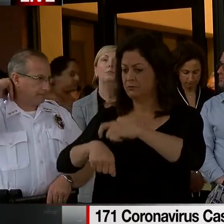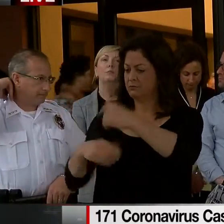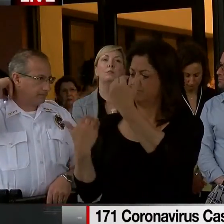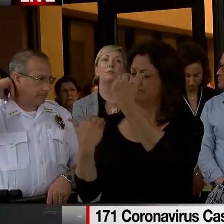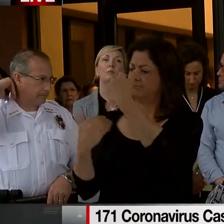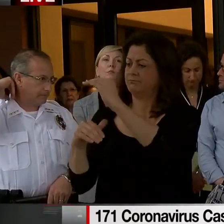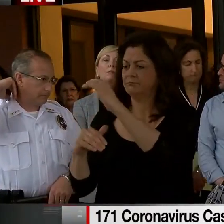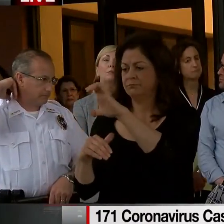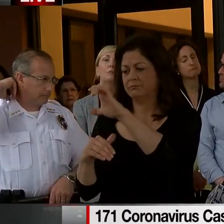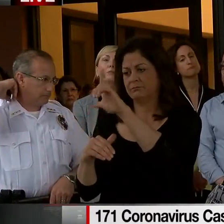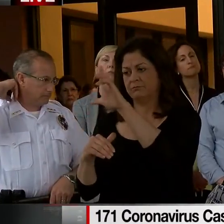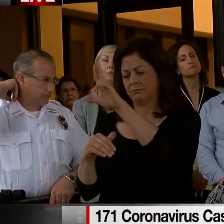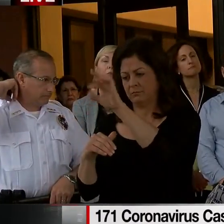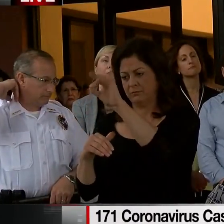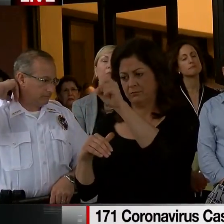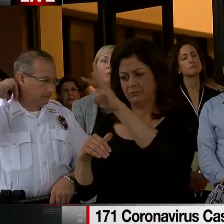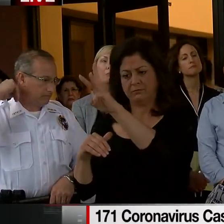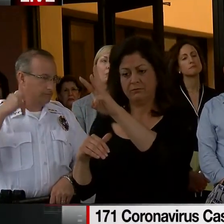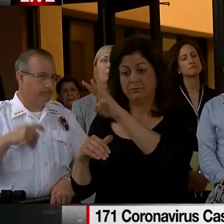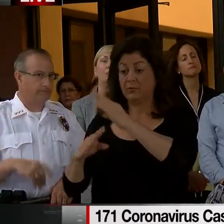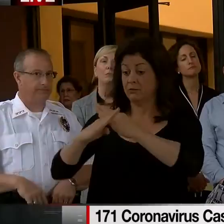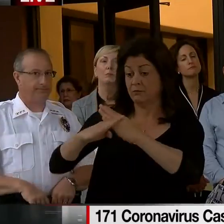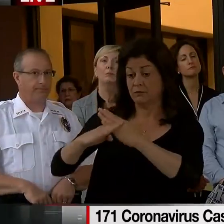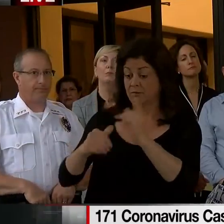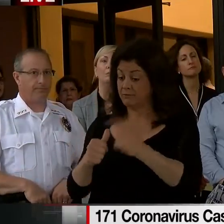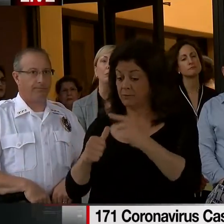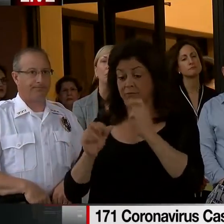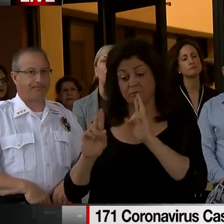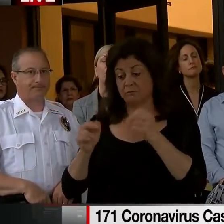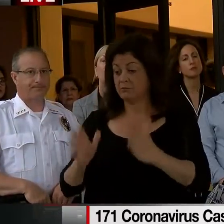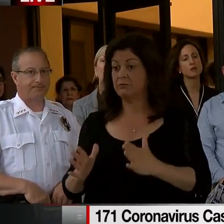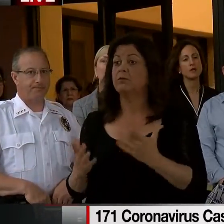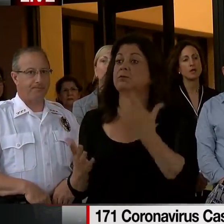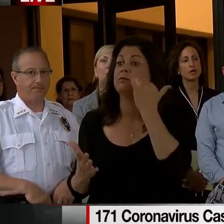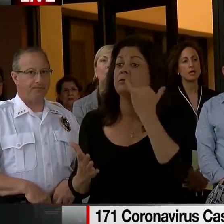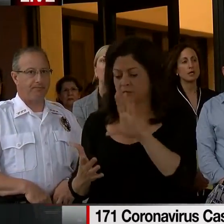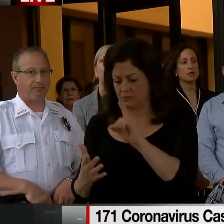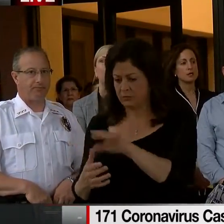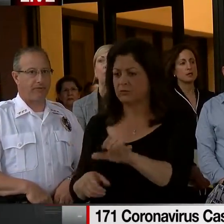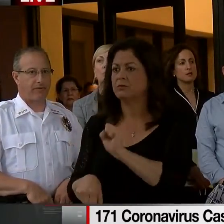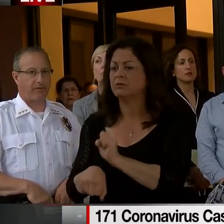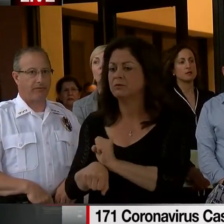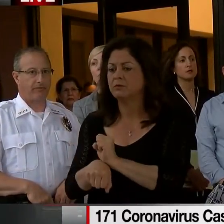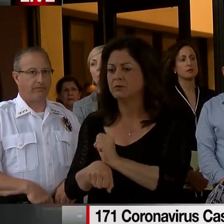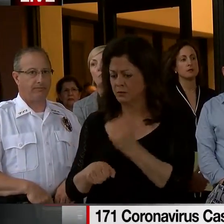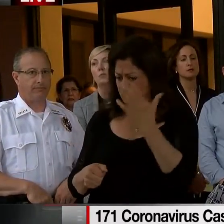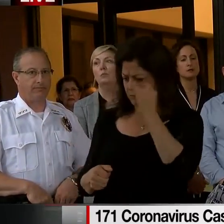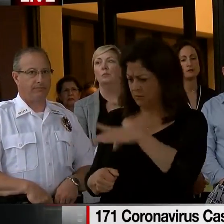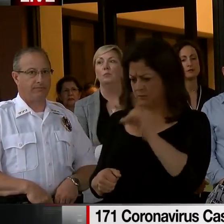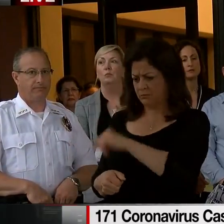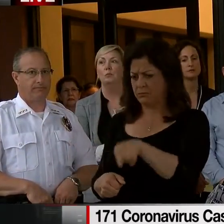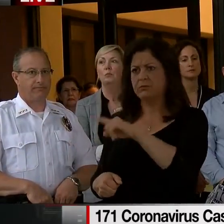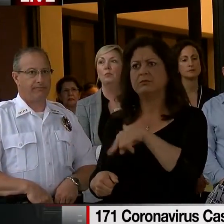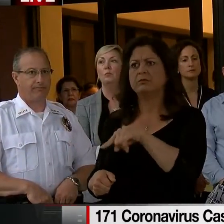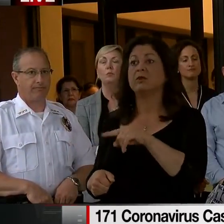first responders so that they can do their work. We take these steps to protect lives and